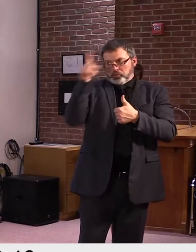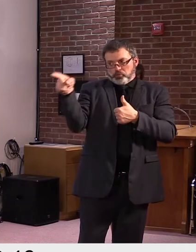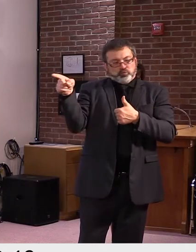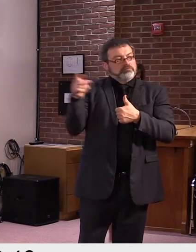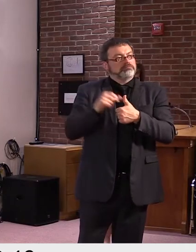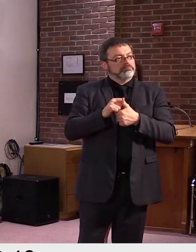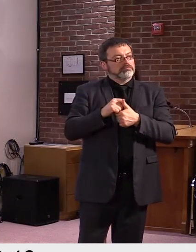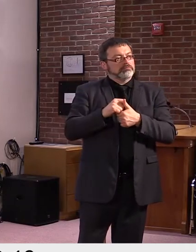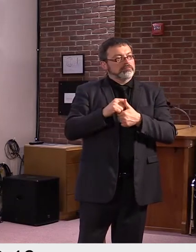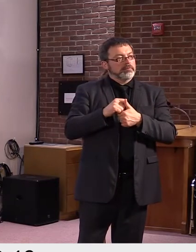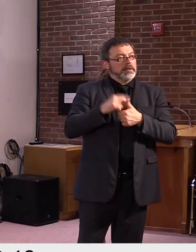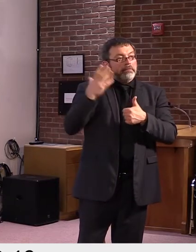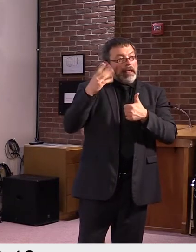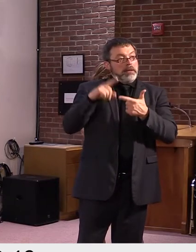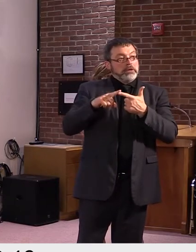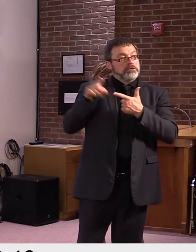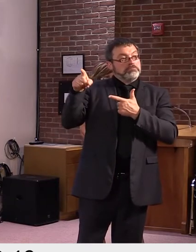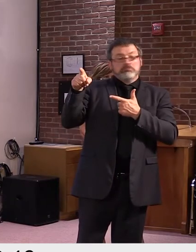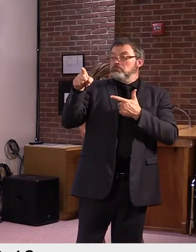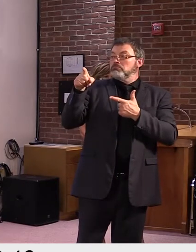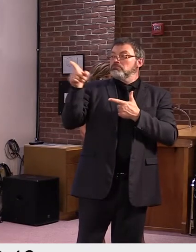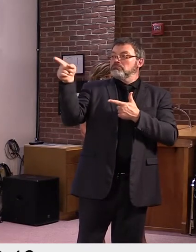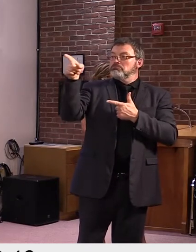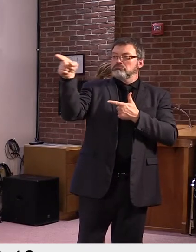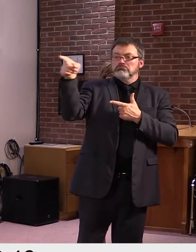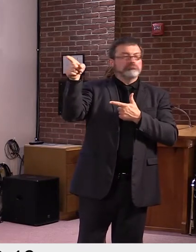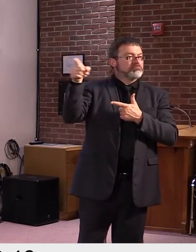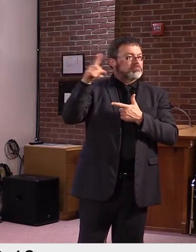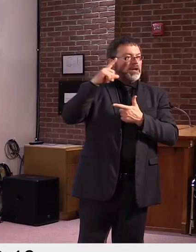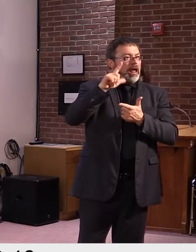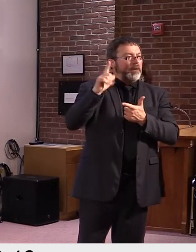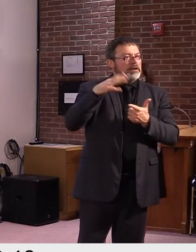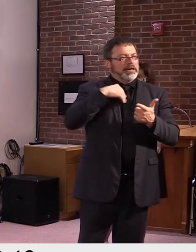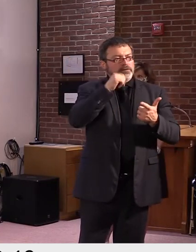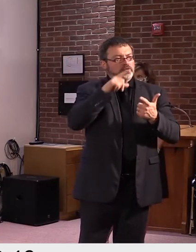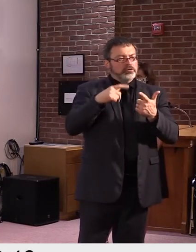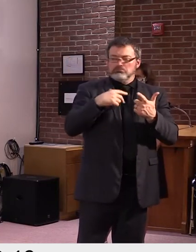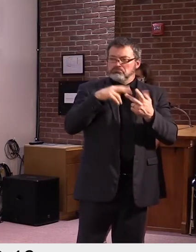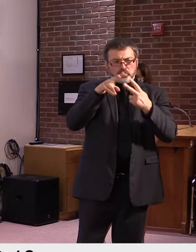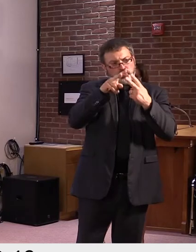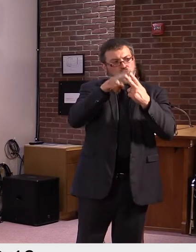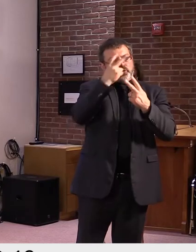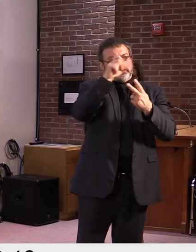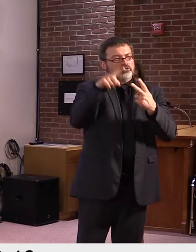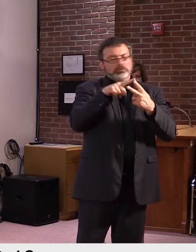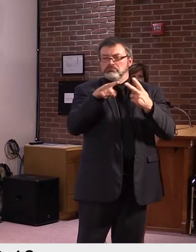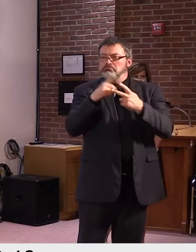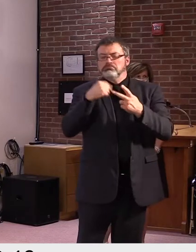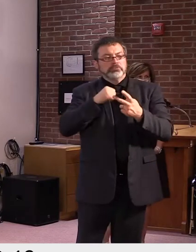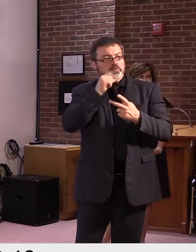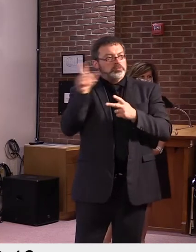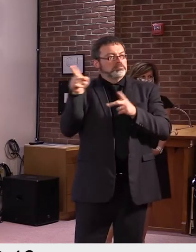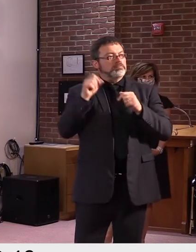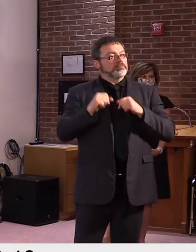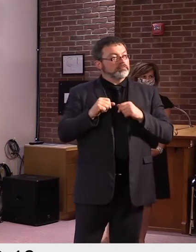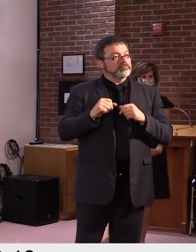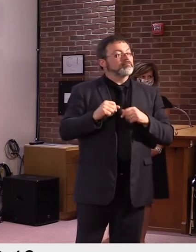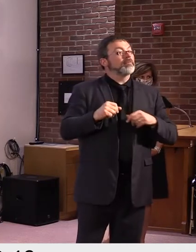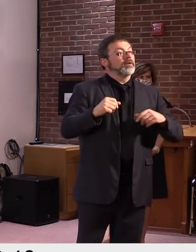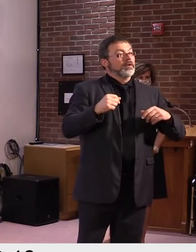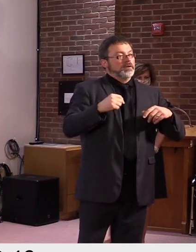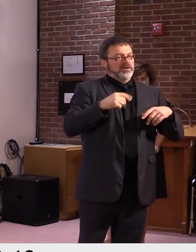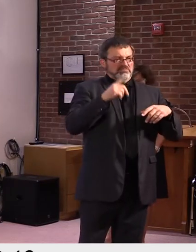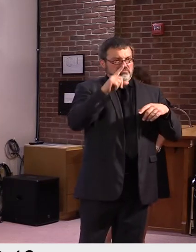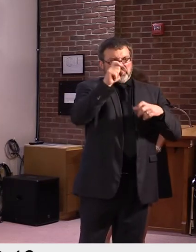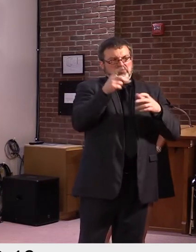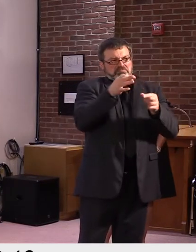perhaps for Commissioner Harrington, I have two questions, if that's okay. Sure. On different topics. I'll try to be brief with both.